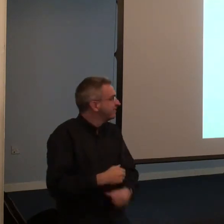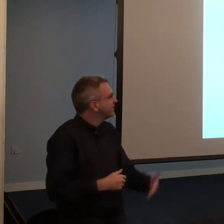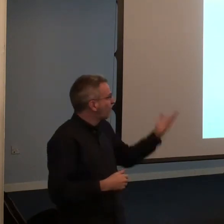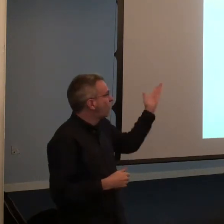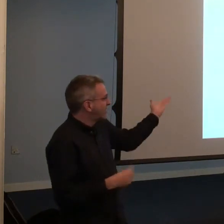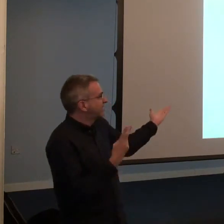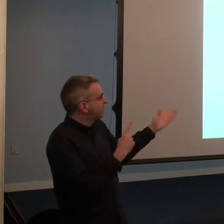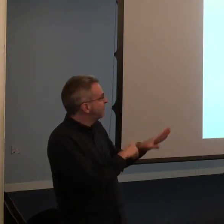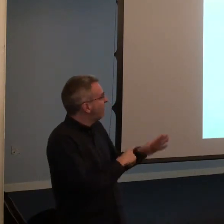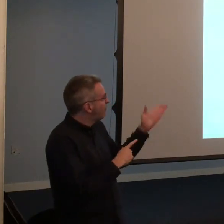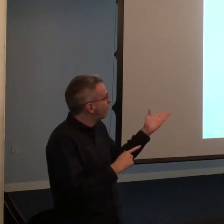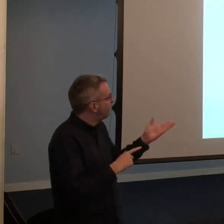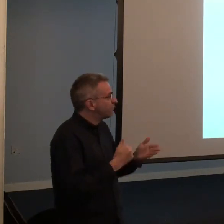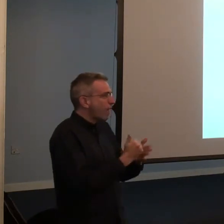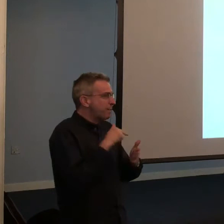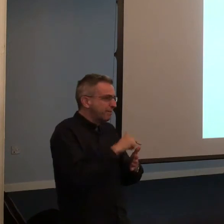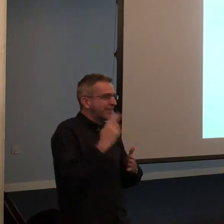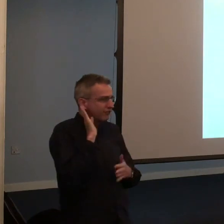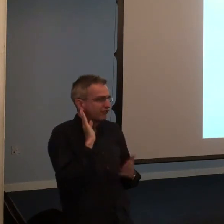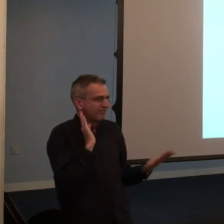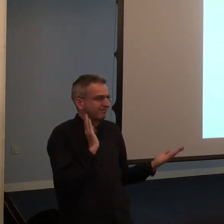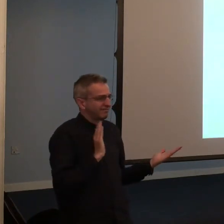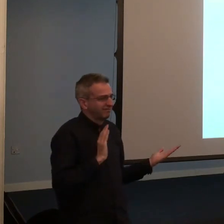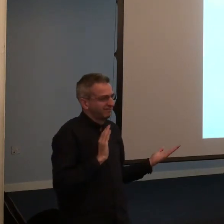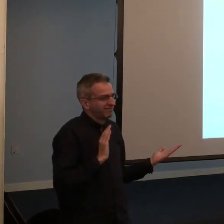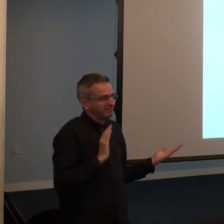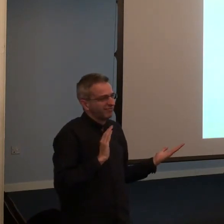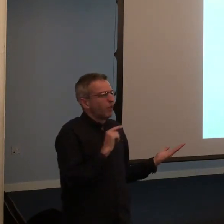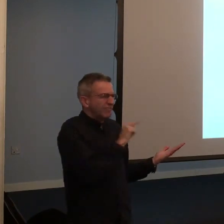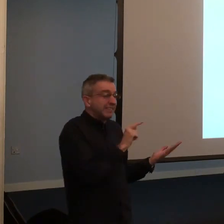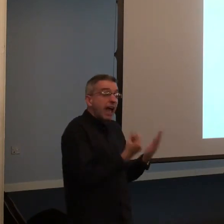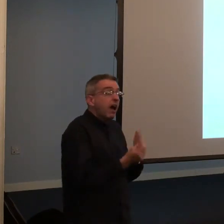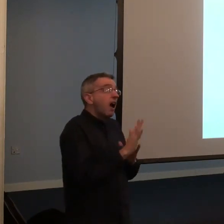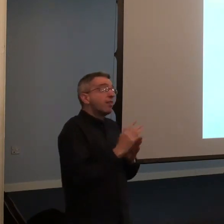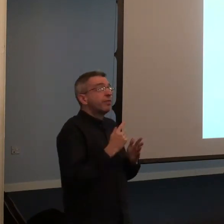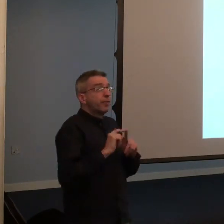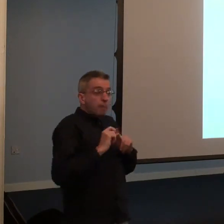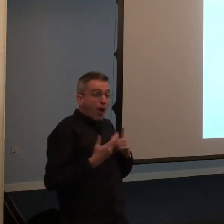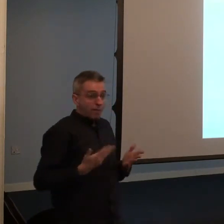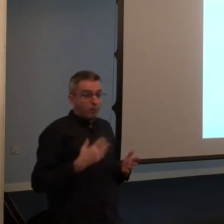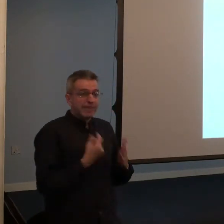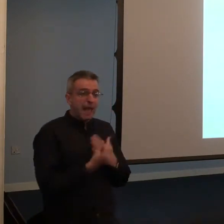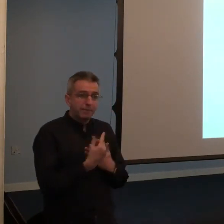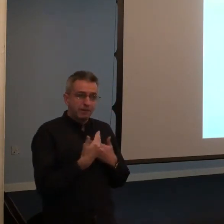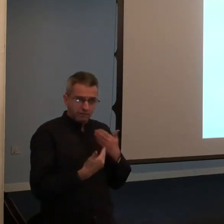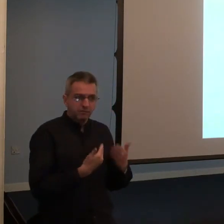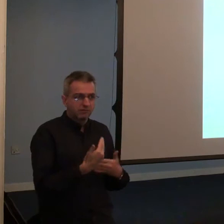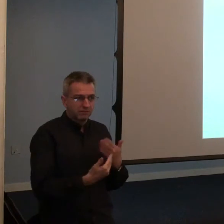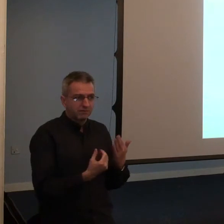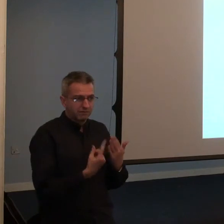repair that because it had been damaged. So this was their second time because the first one had been damaged. But the point I'm making is that